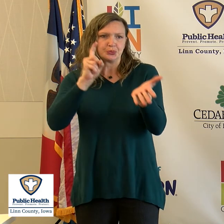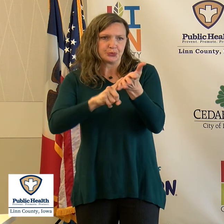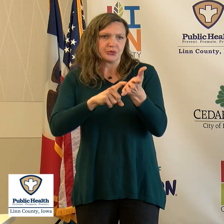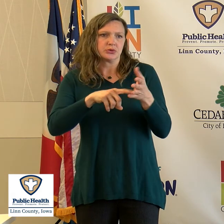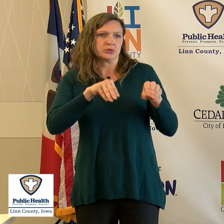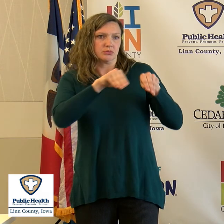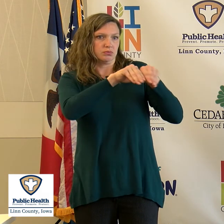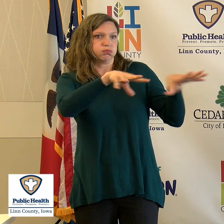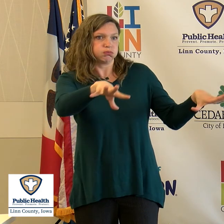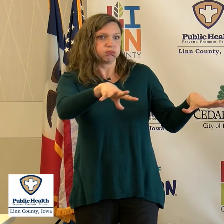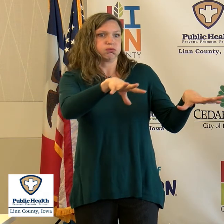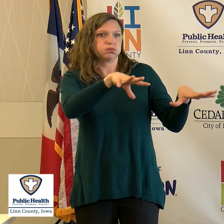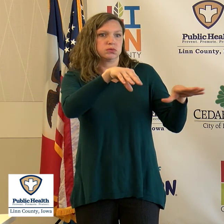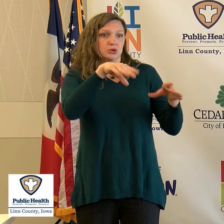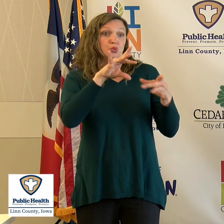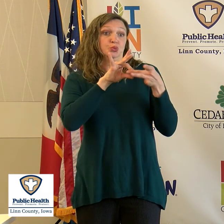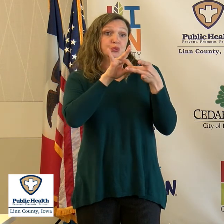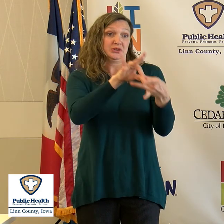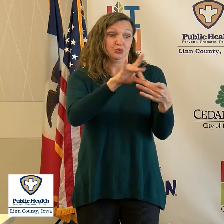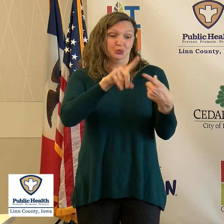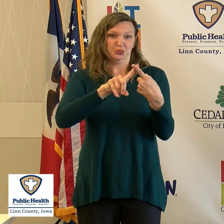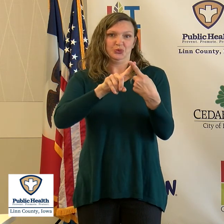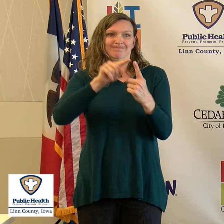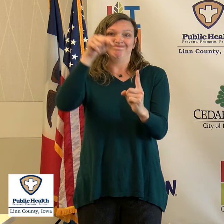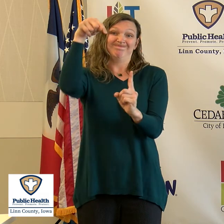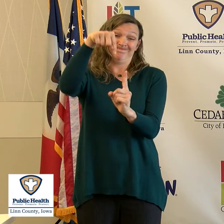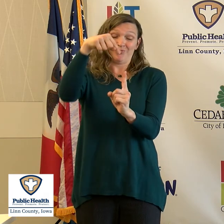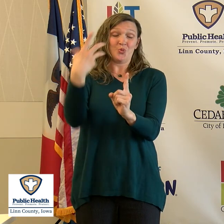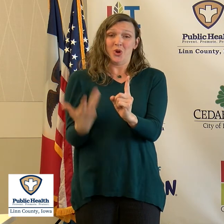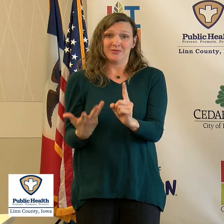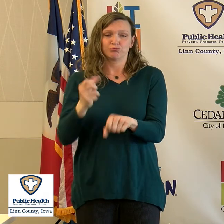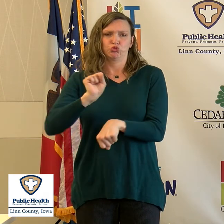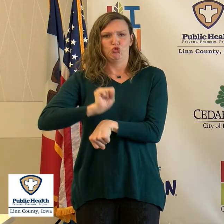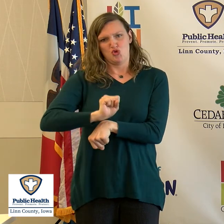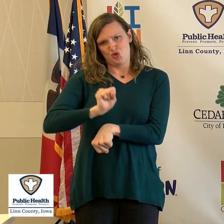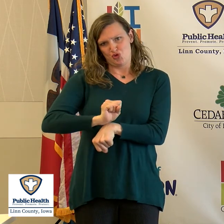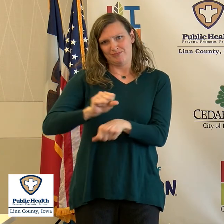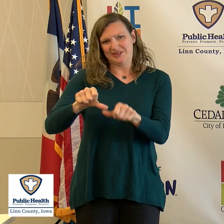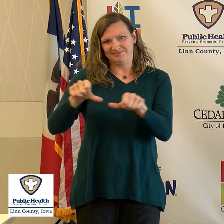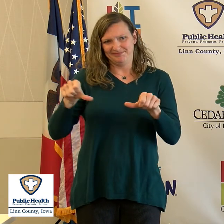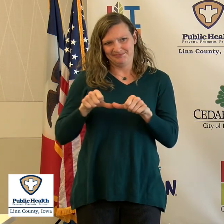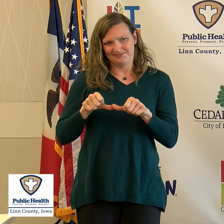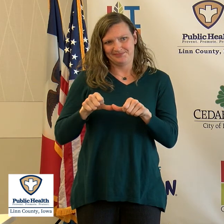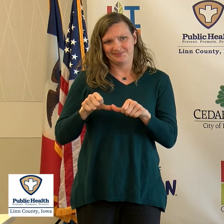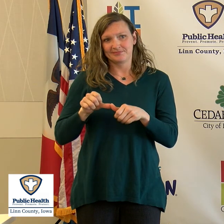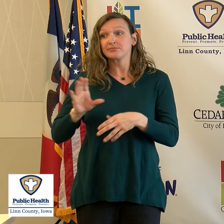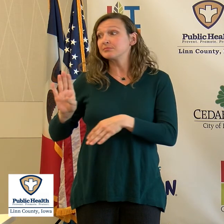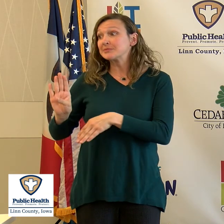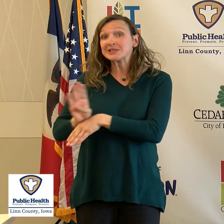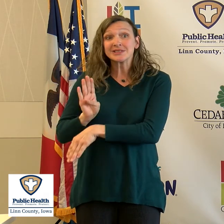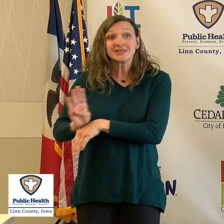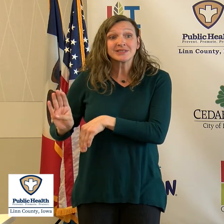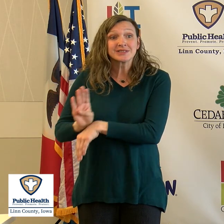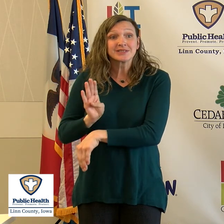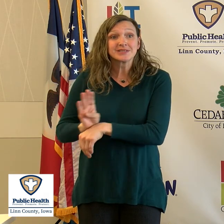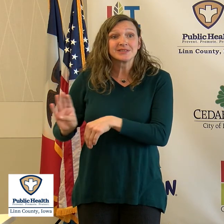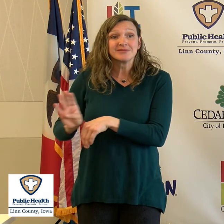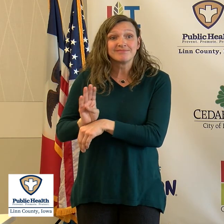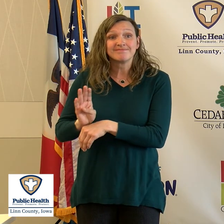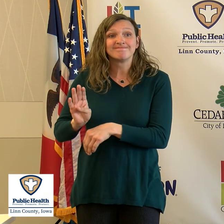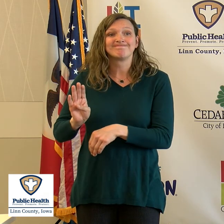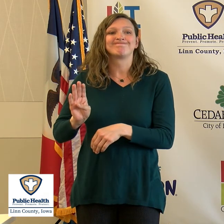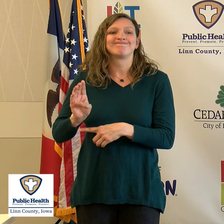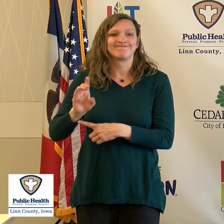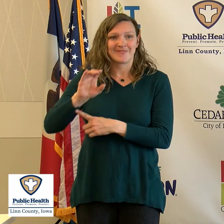associated with the workplace. Guidance for businesses is located on the Iowa Department of Public Health and